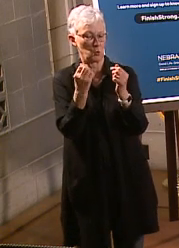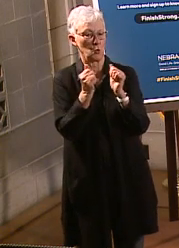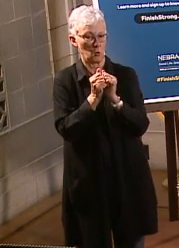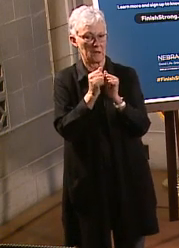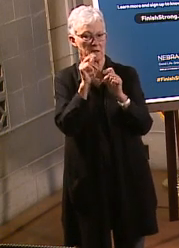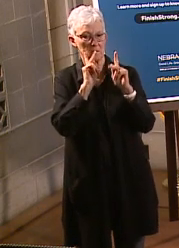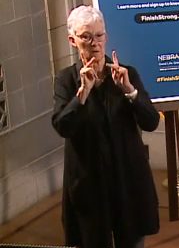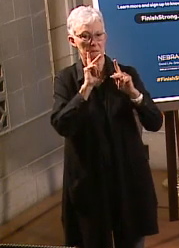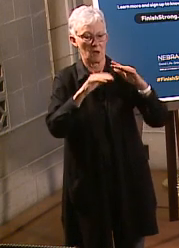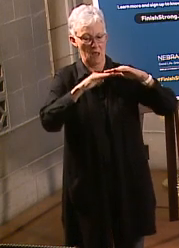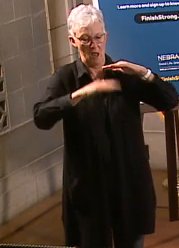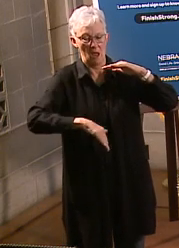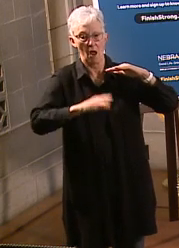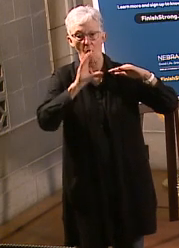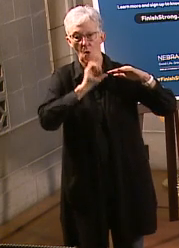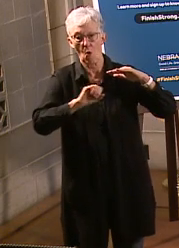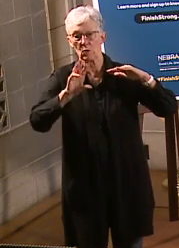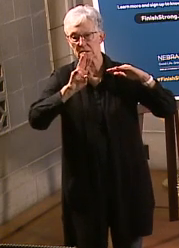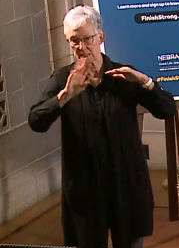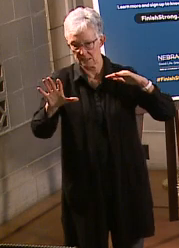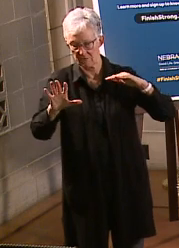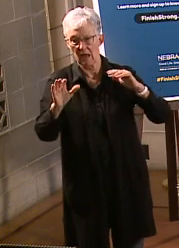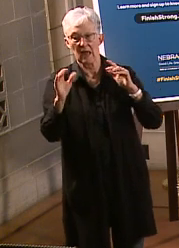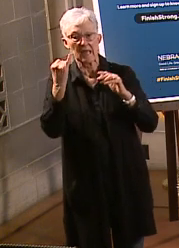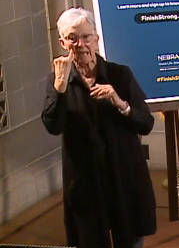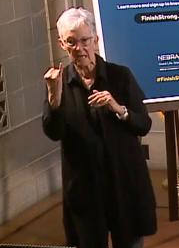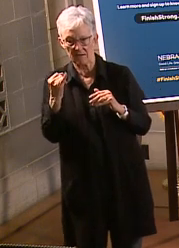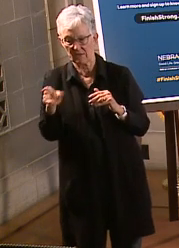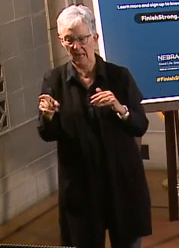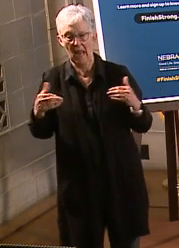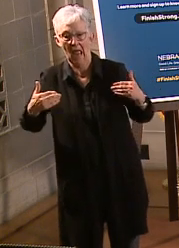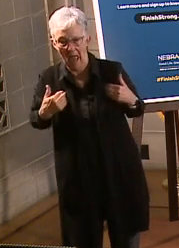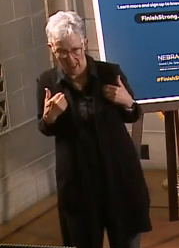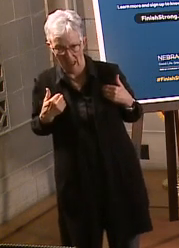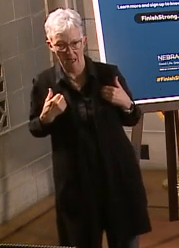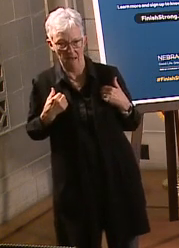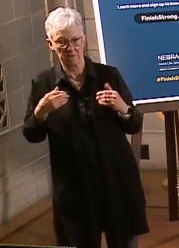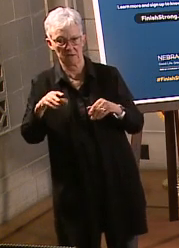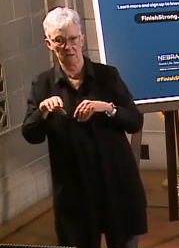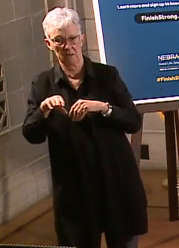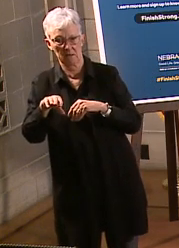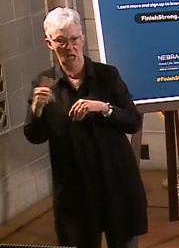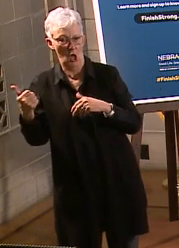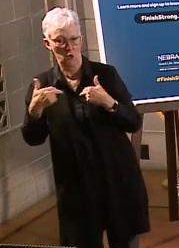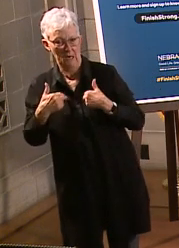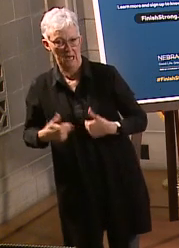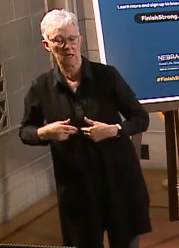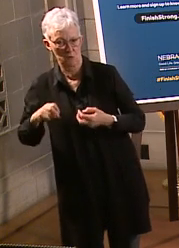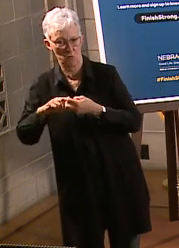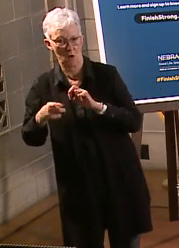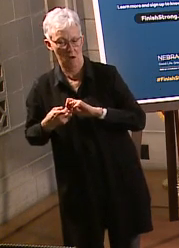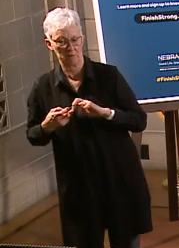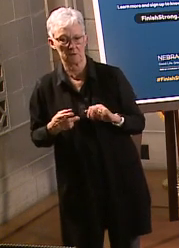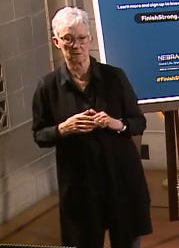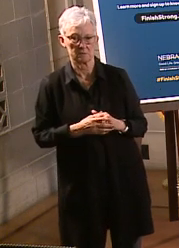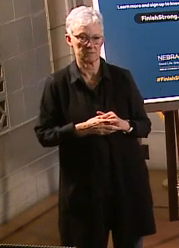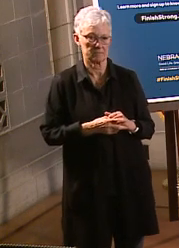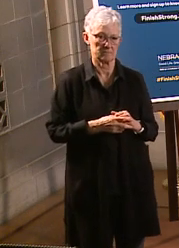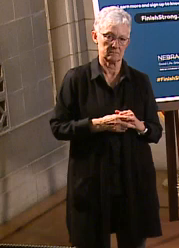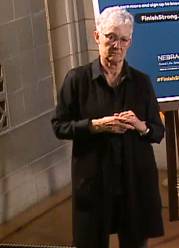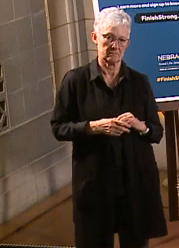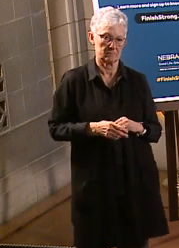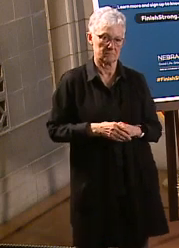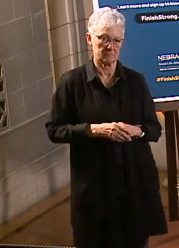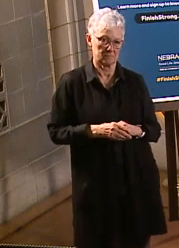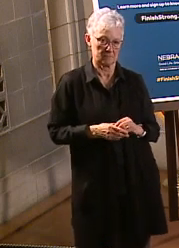with comorbidities within the next 2 weeks. The plan, not that we'll start on vaccinations yet. And what are you kind of considering with